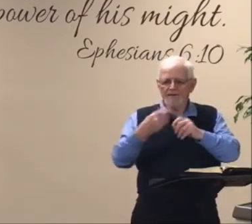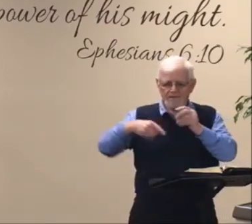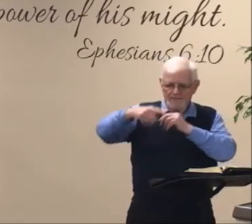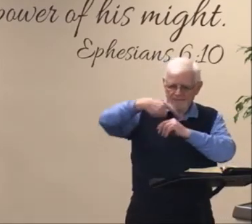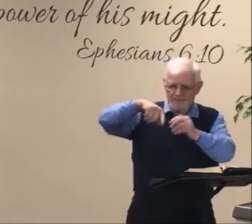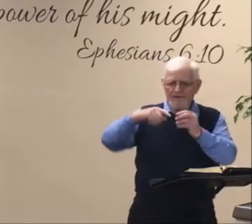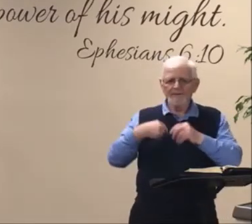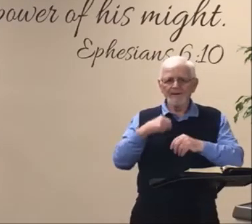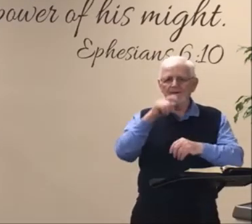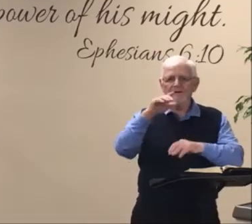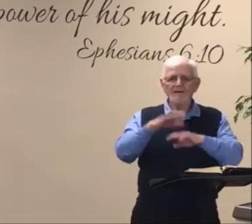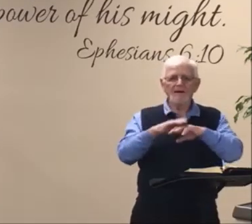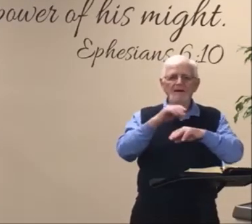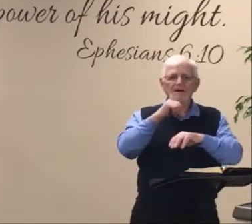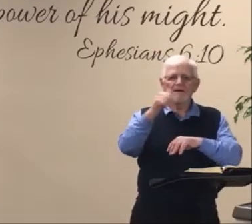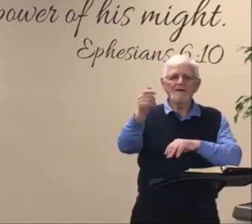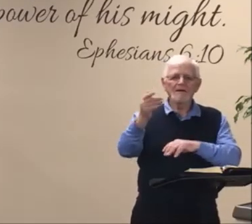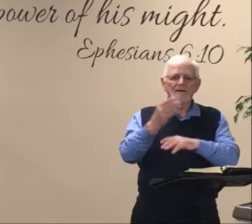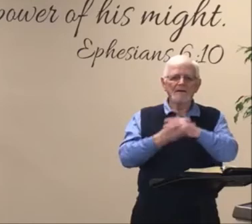hand wasn't on me.